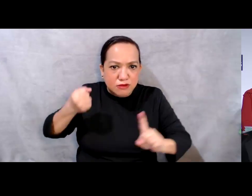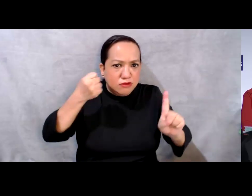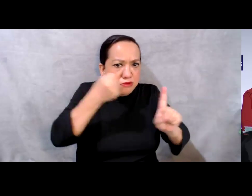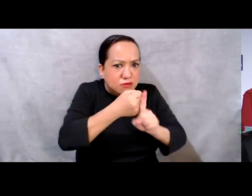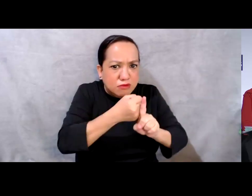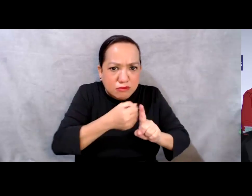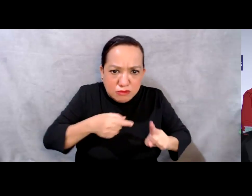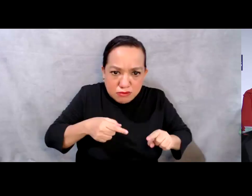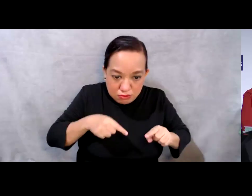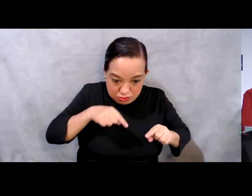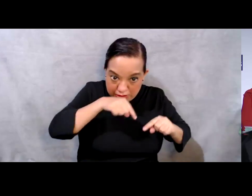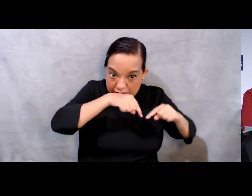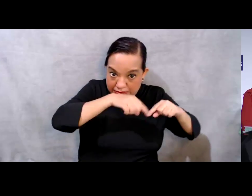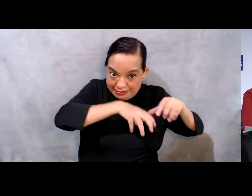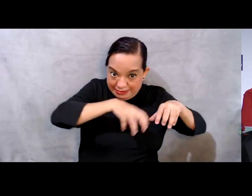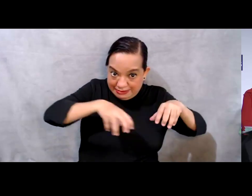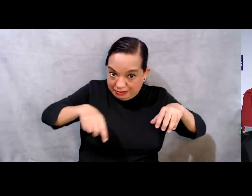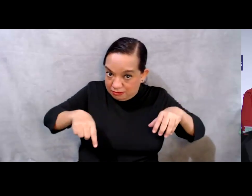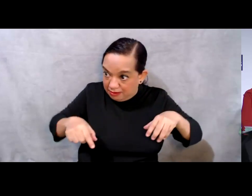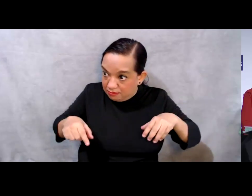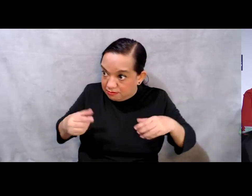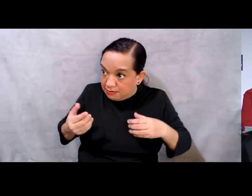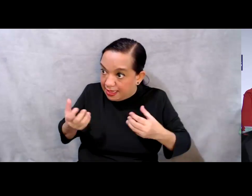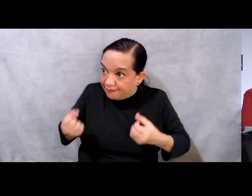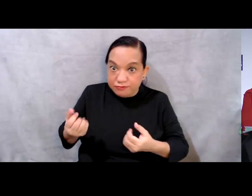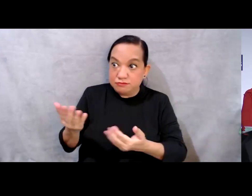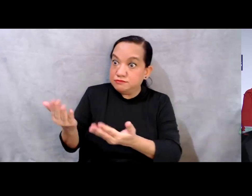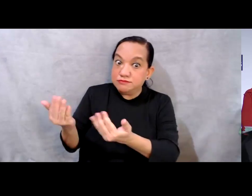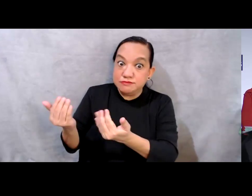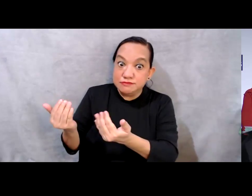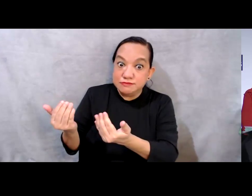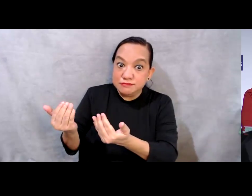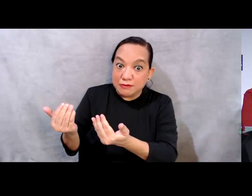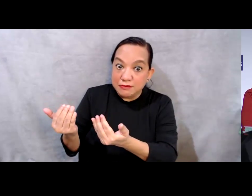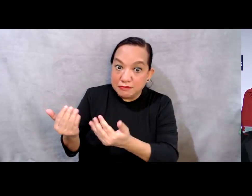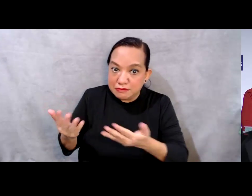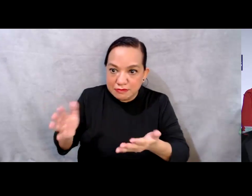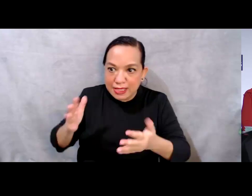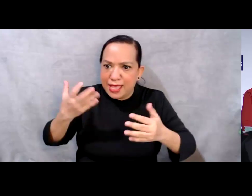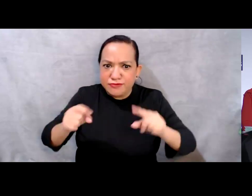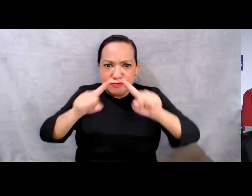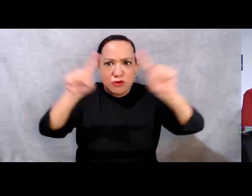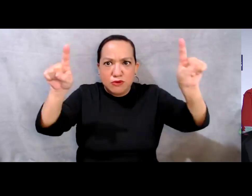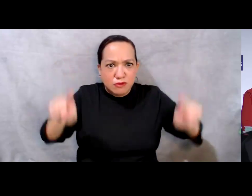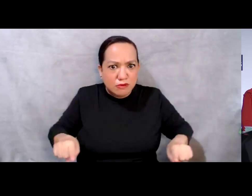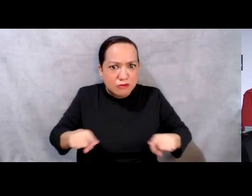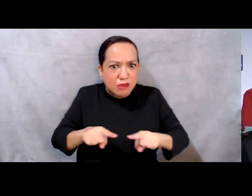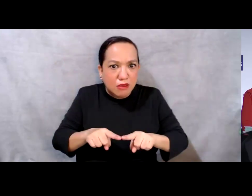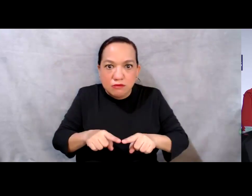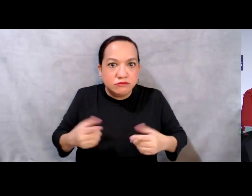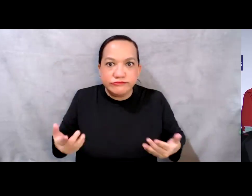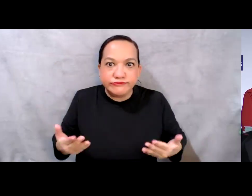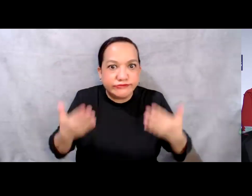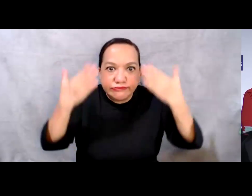invited? Had she been read out and any entitlement matrix? No. All she had heard is, if you do not